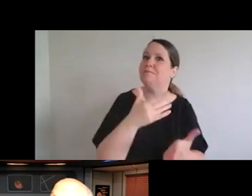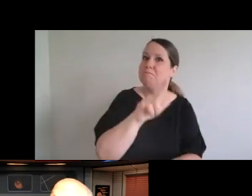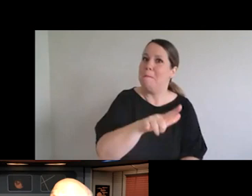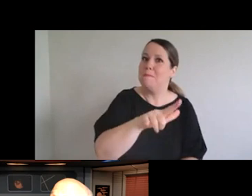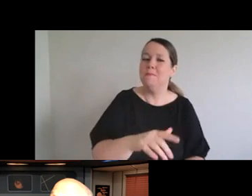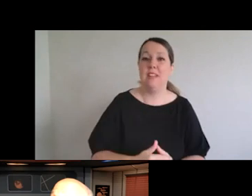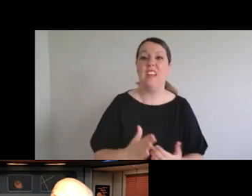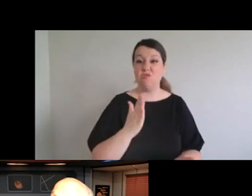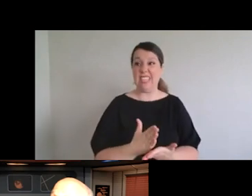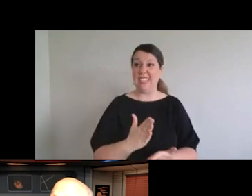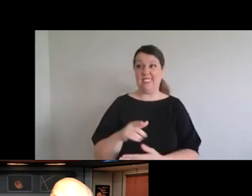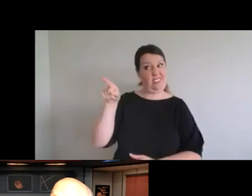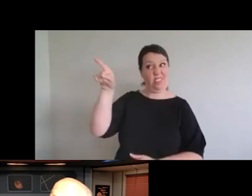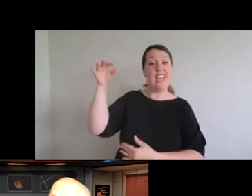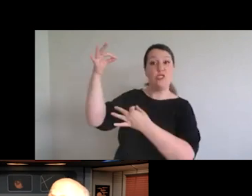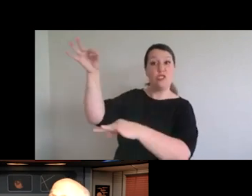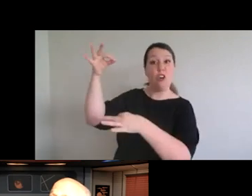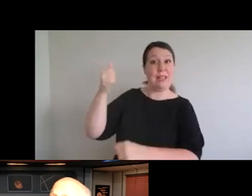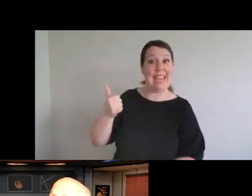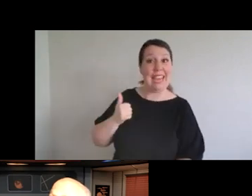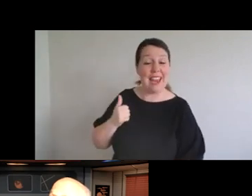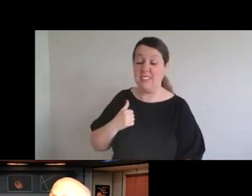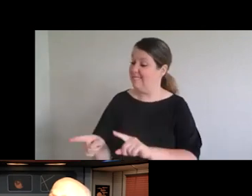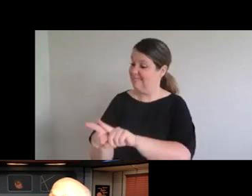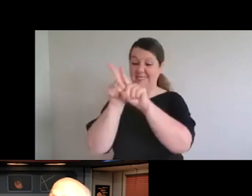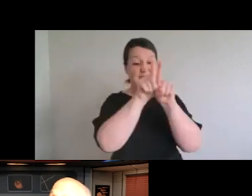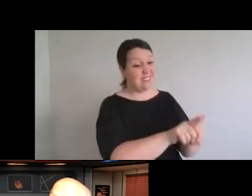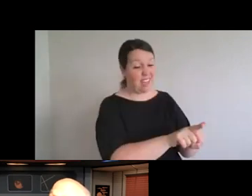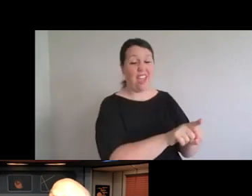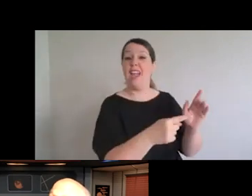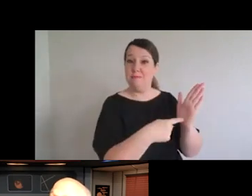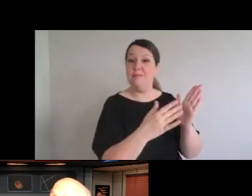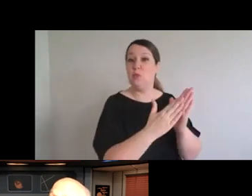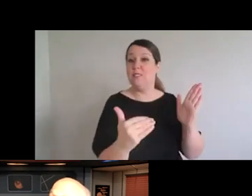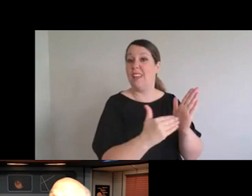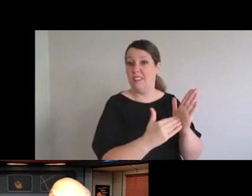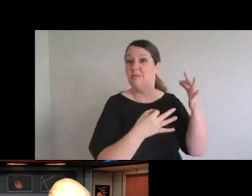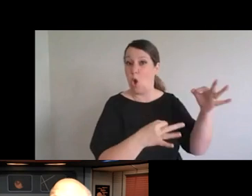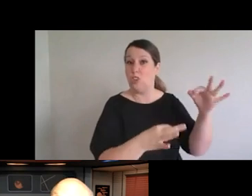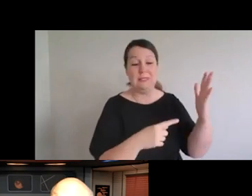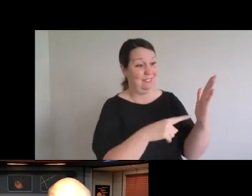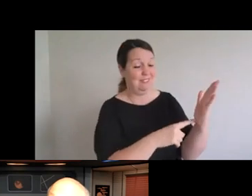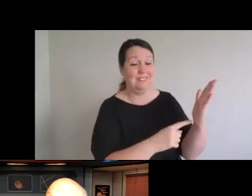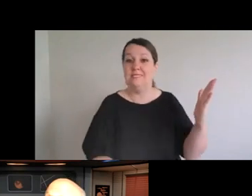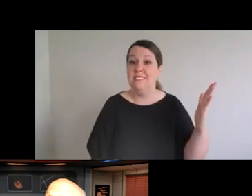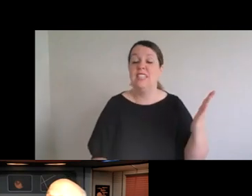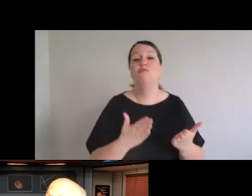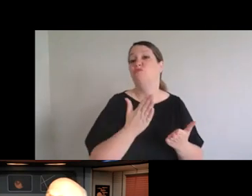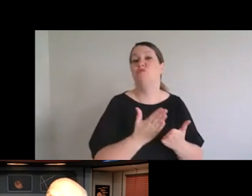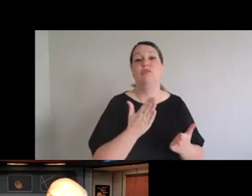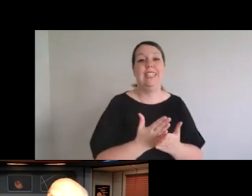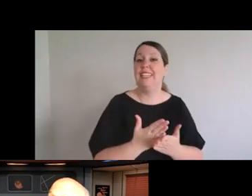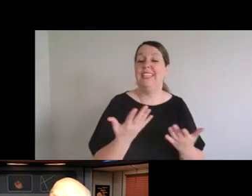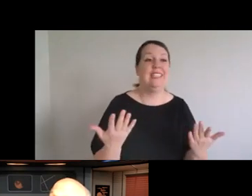document. Lots of good intention, focused mainly on government, no mandatory removal of barriers,